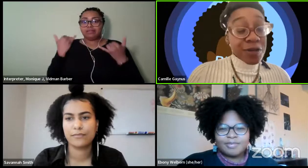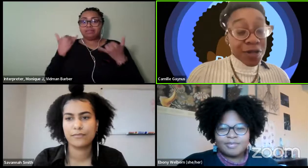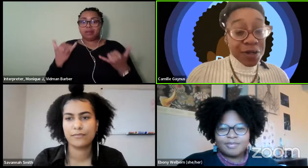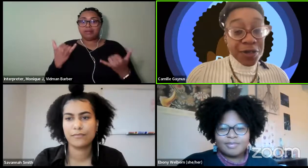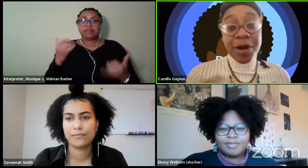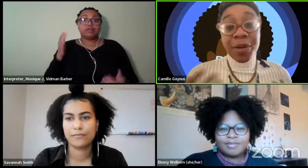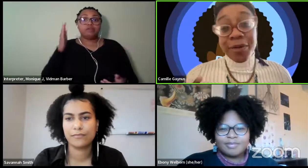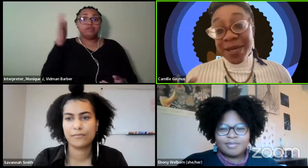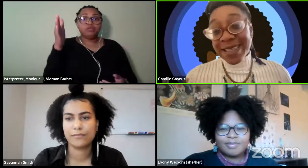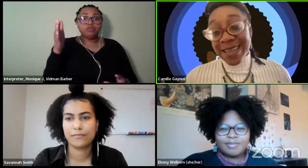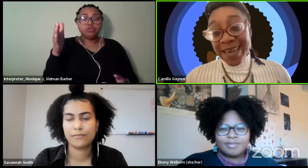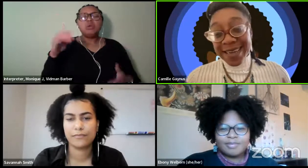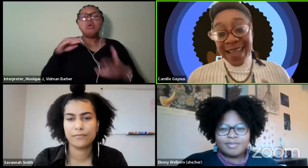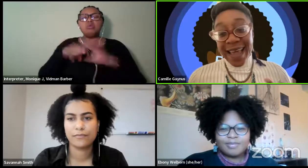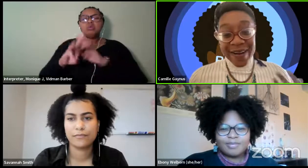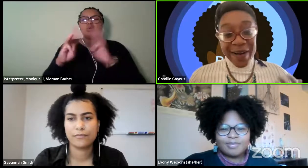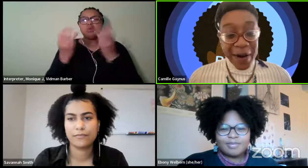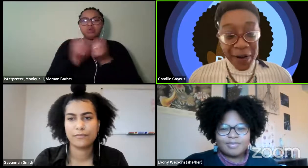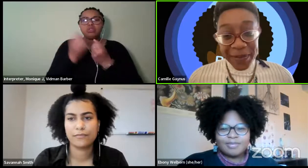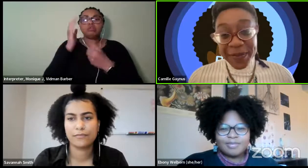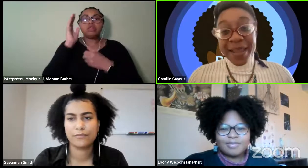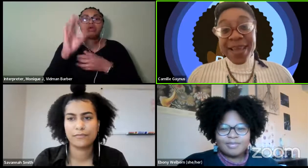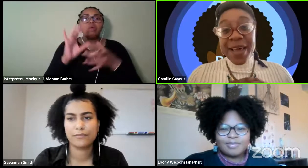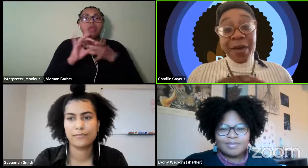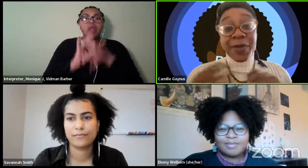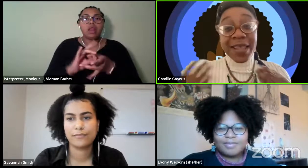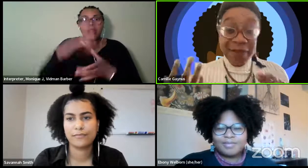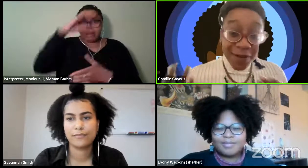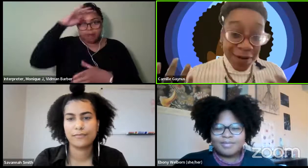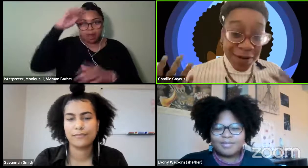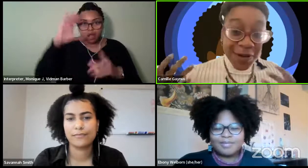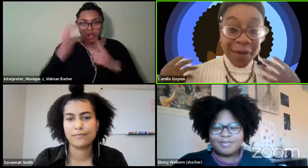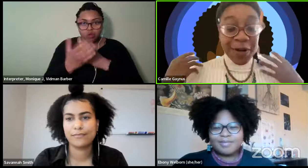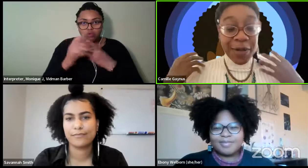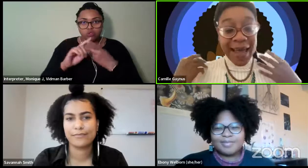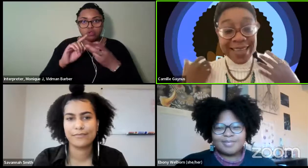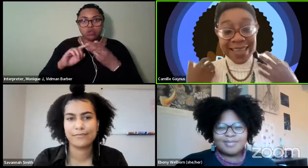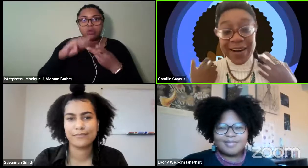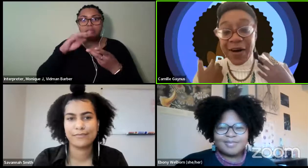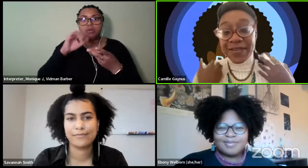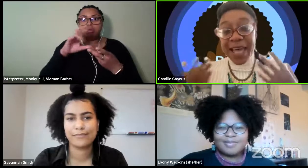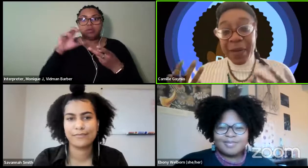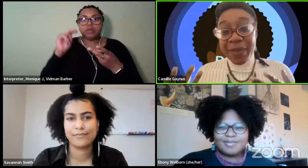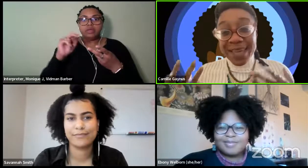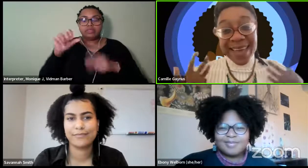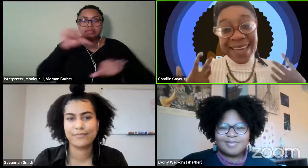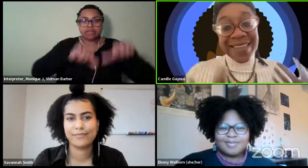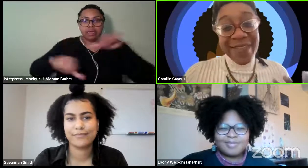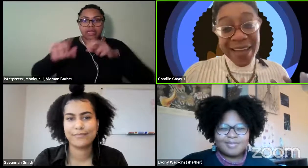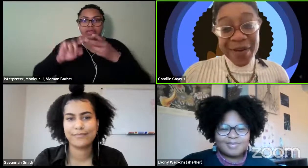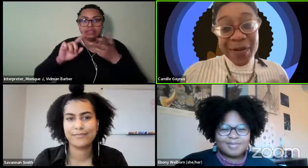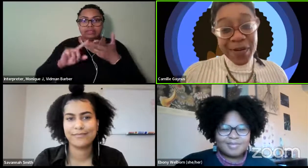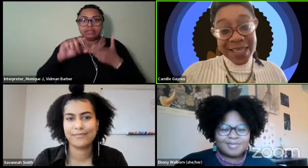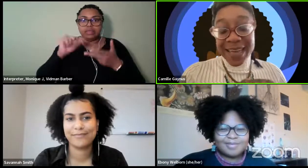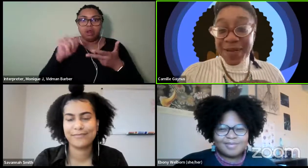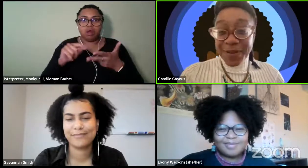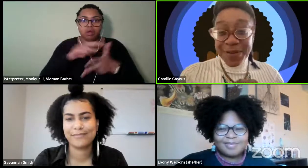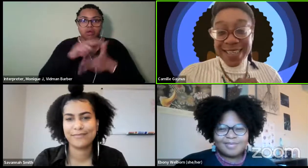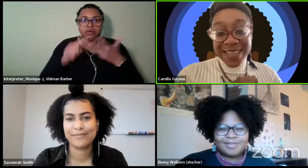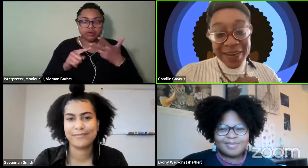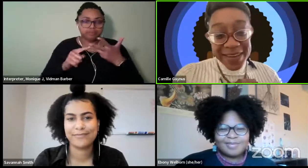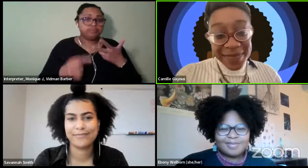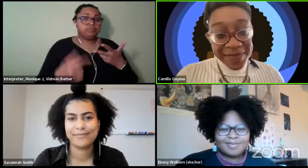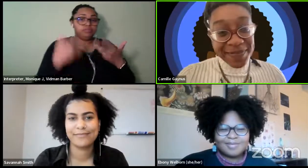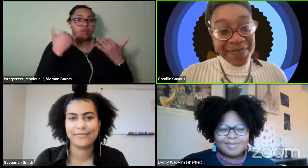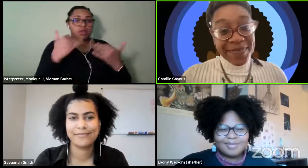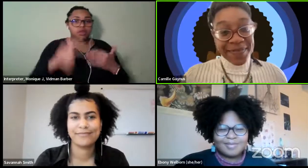Black culture, marine science, and art. And without further ado, I'm going to pass it off to Ebony and Savannah, who will take you through